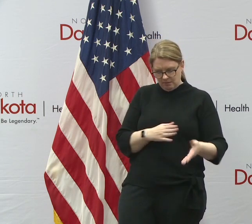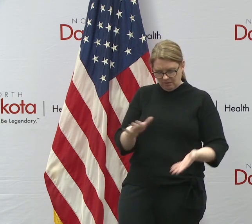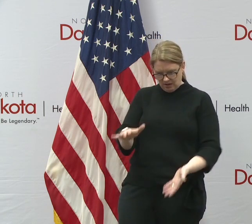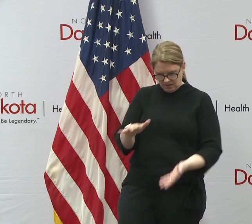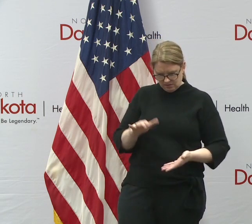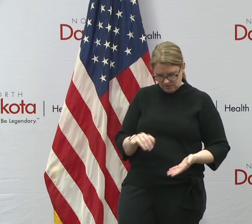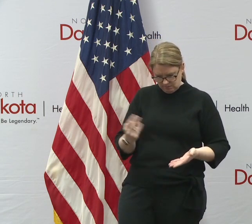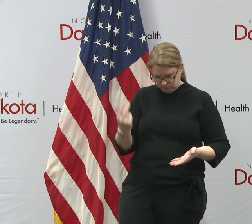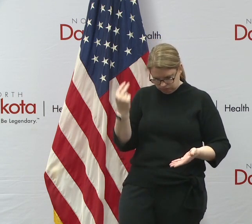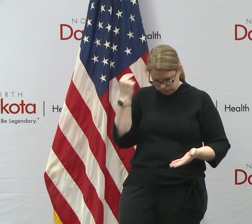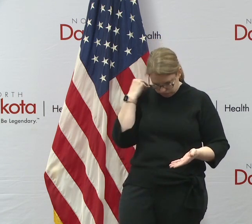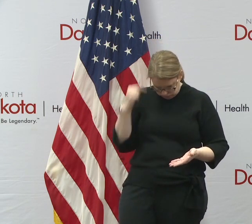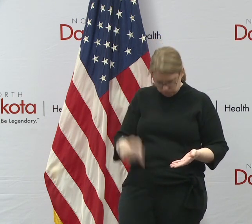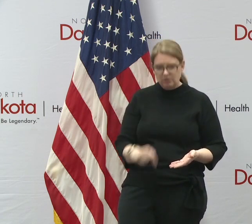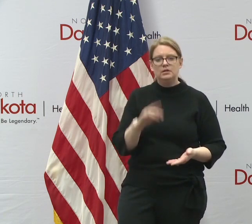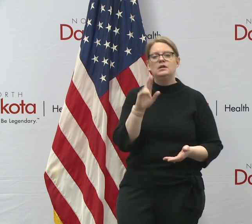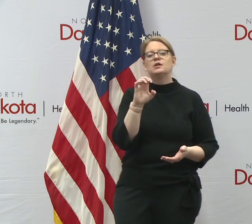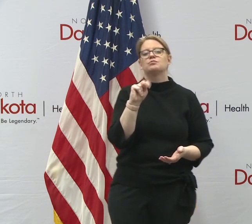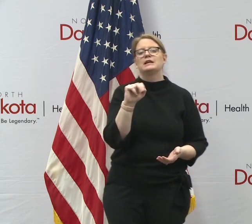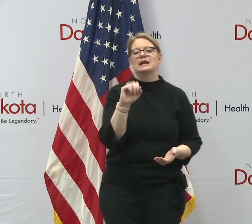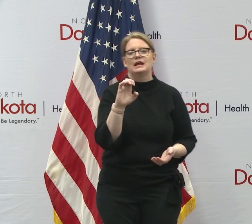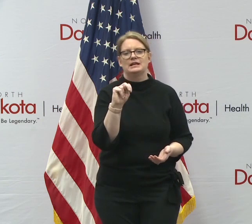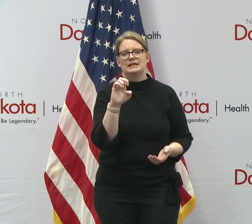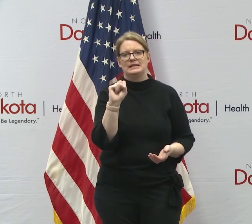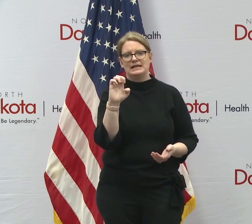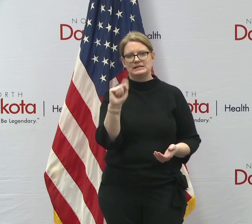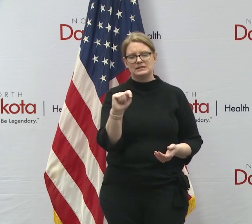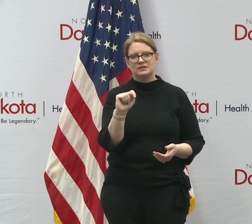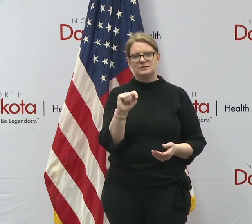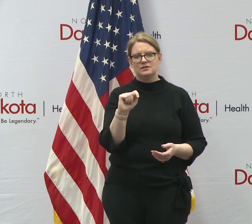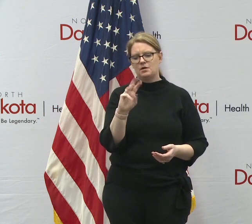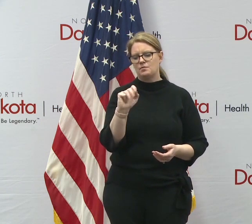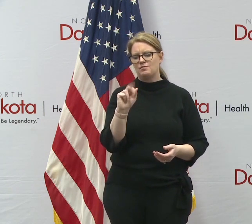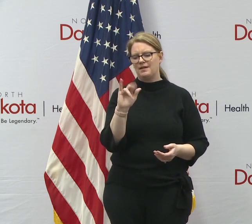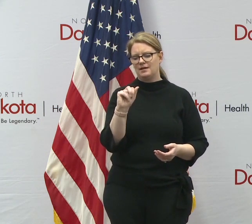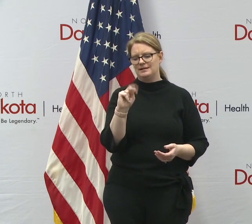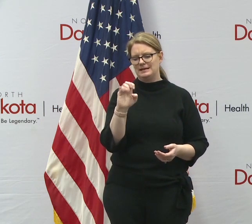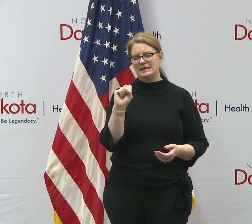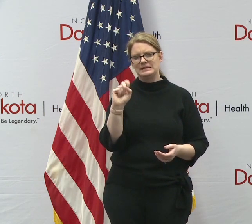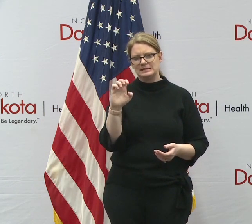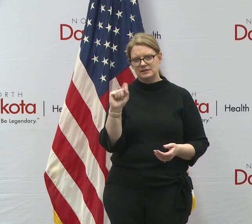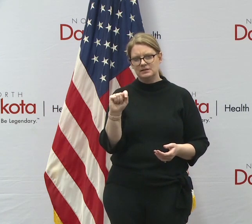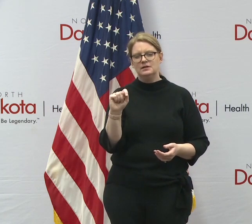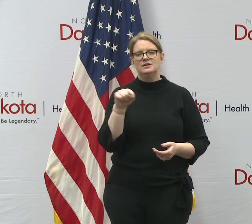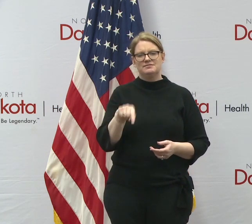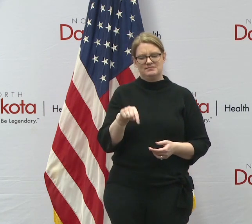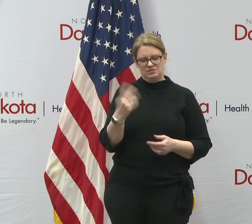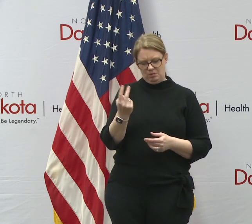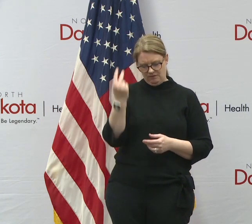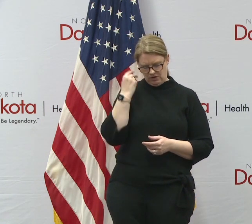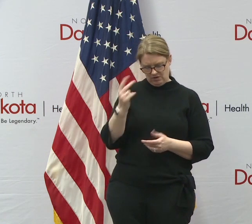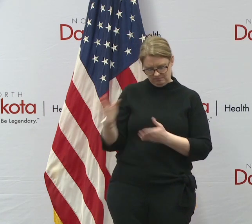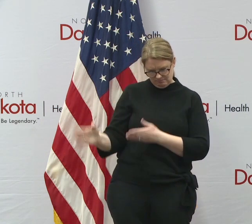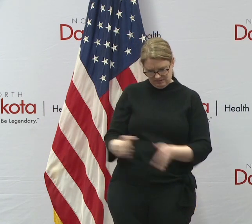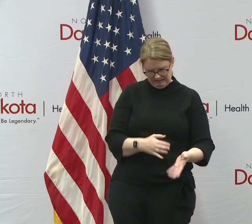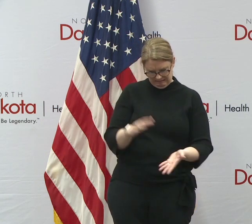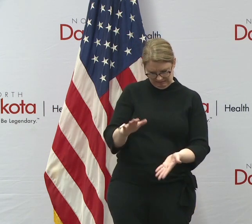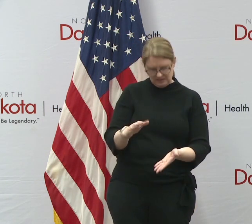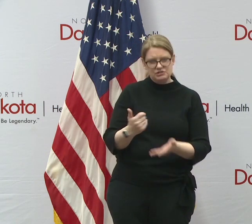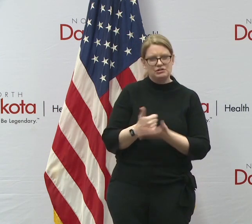Maria Nesset on our team, who also worked really closely with DPI to review all of those